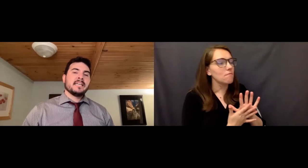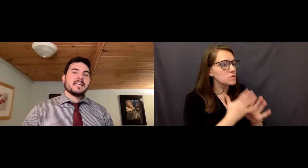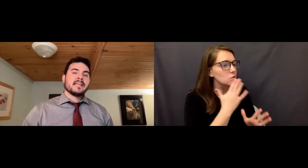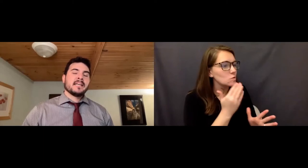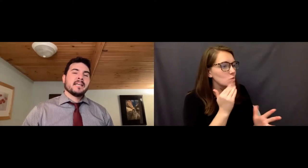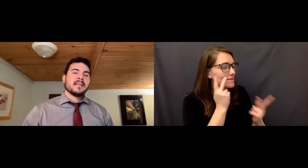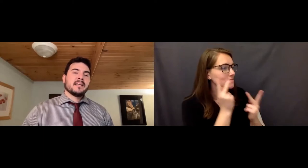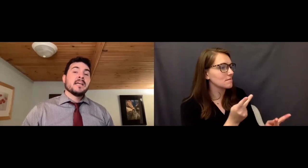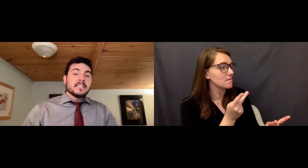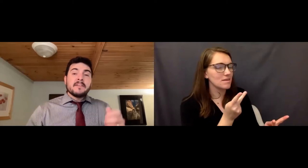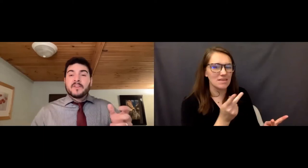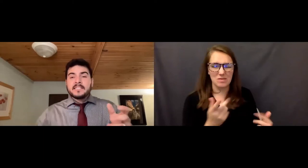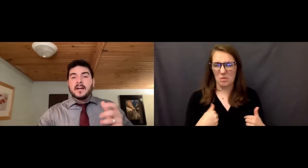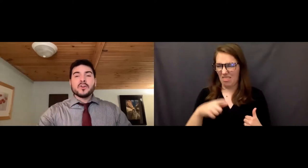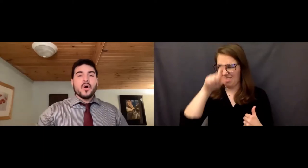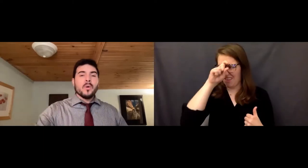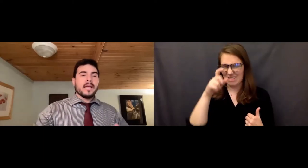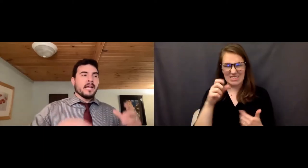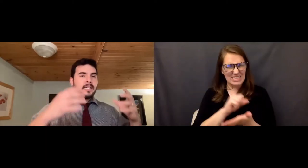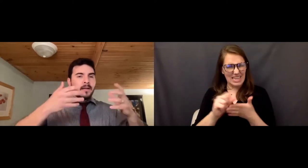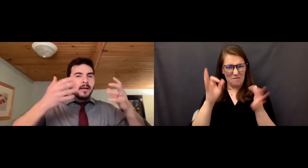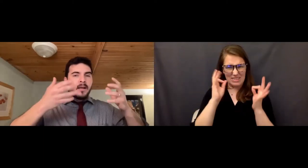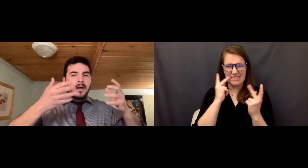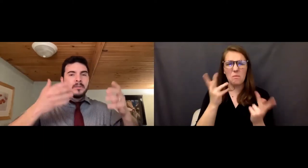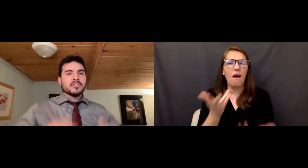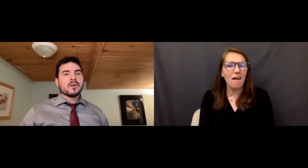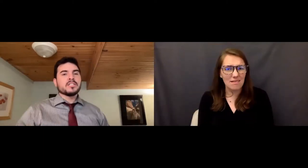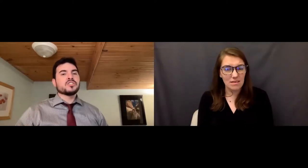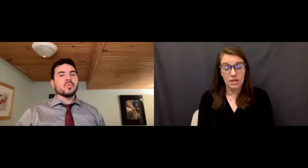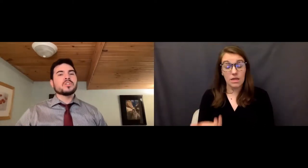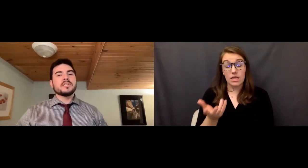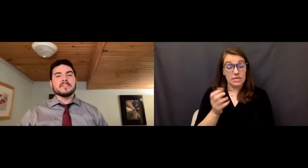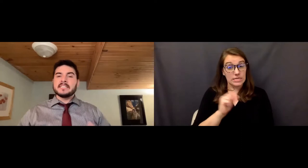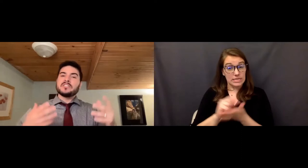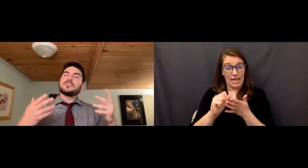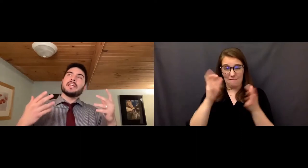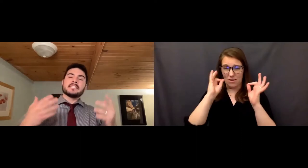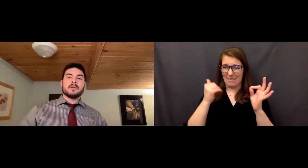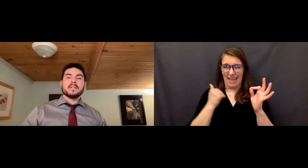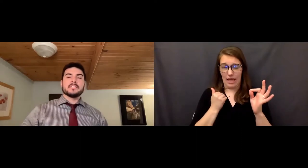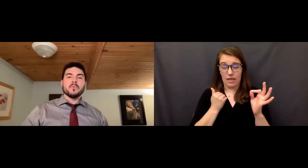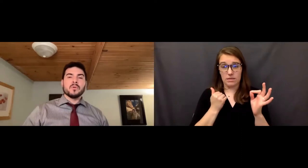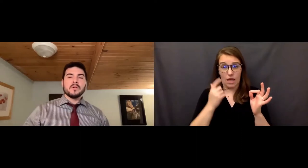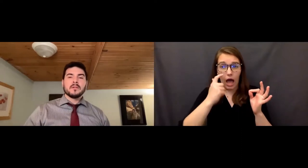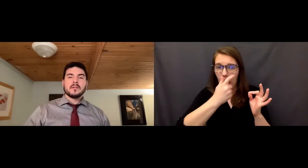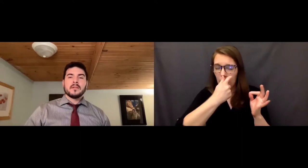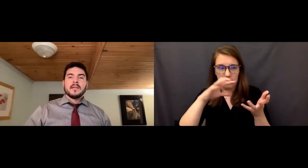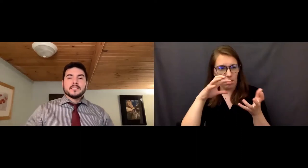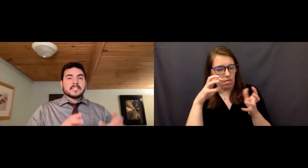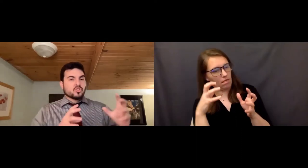see? Did St. Francis undergo a bizarre distortion of a sensory experience of the